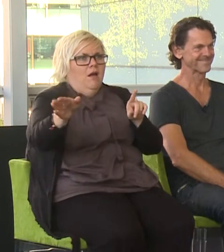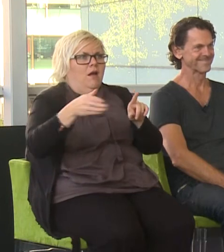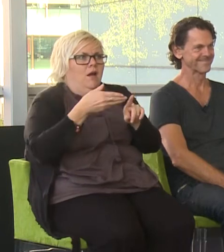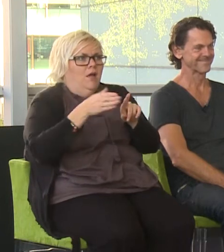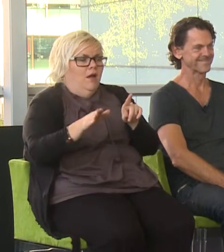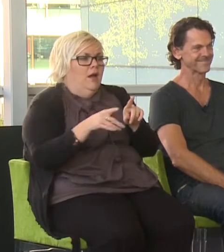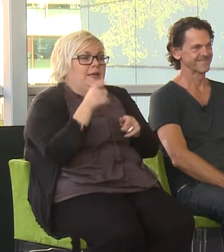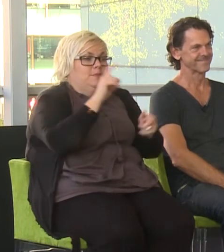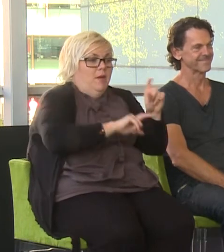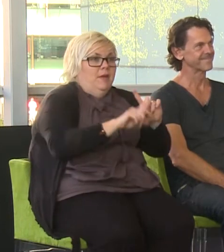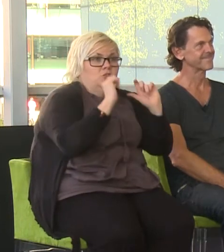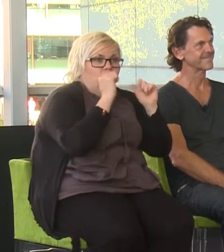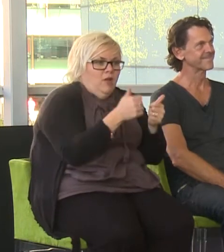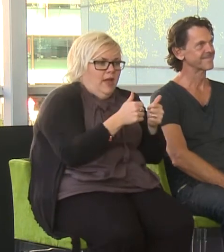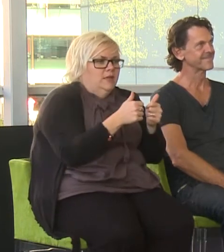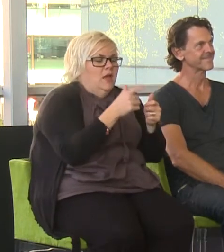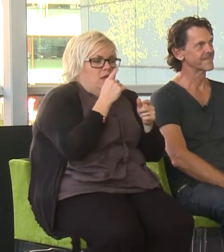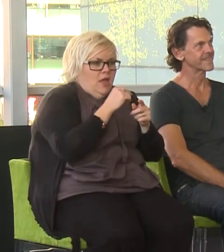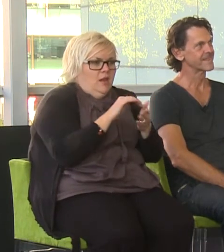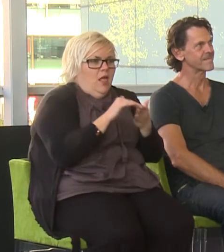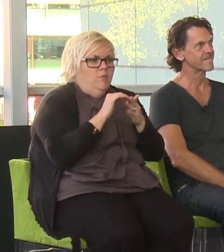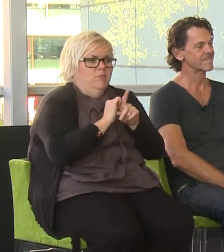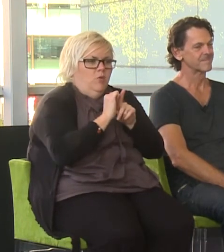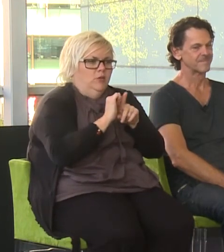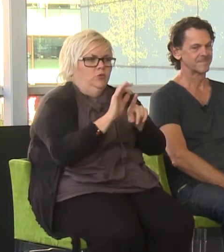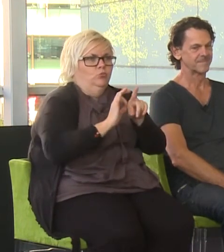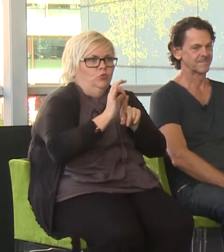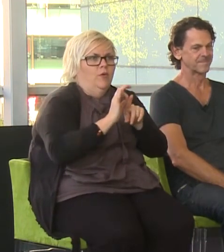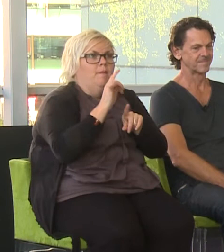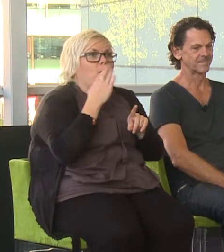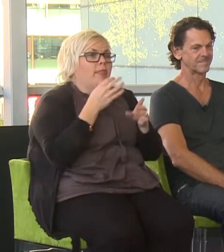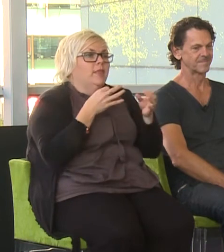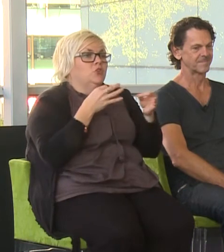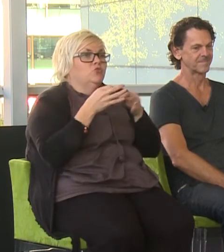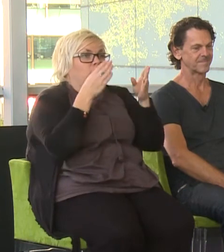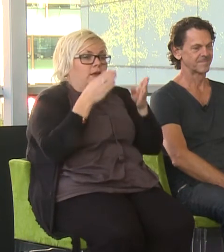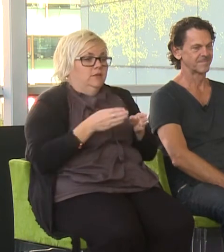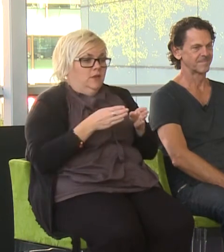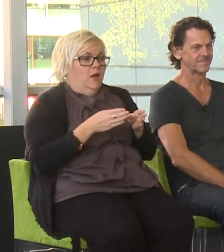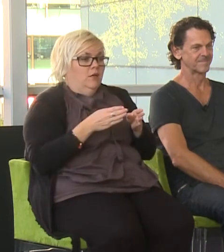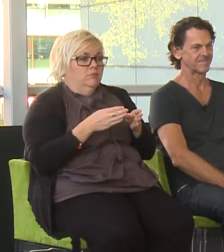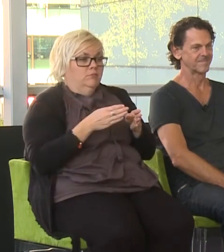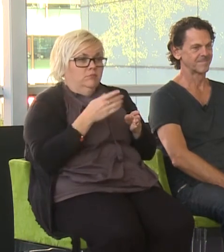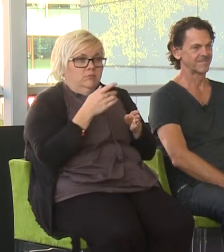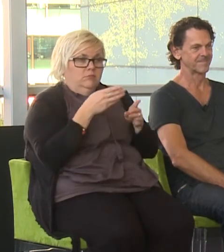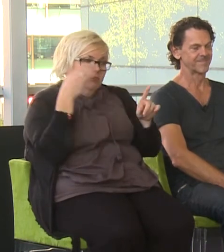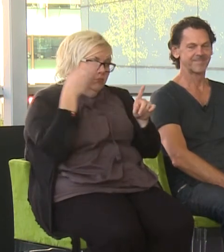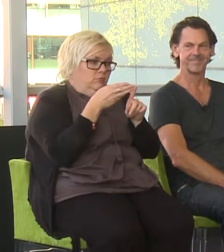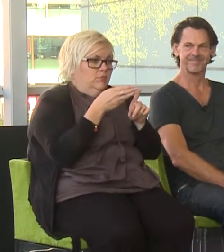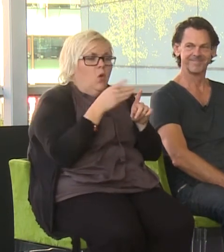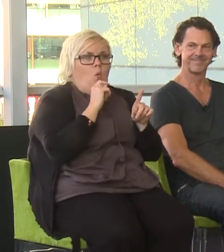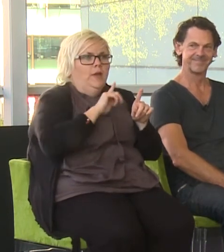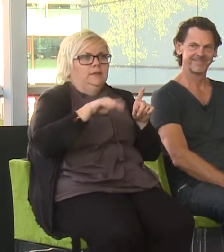Experimentation is great and often leads to brilliant outcomes, but once the director is set on an idea, that's what we aim to deliver.